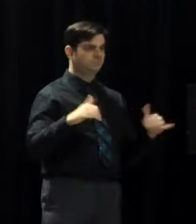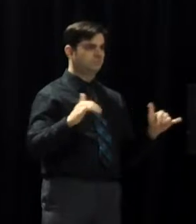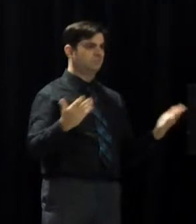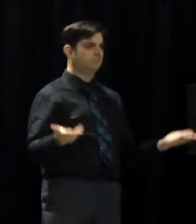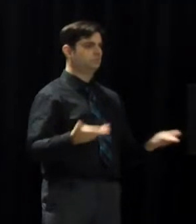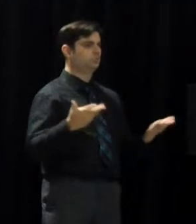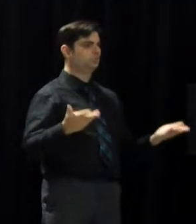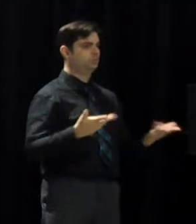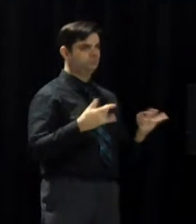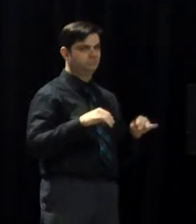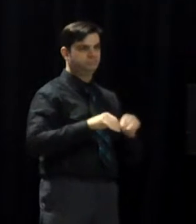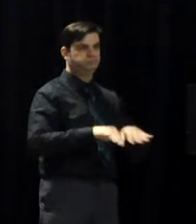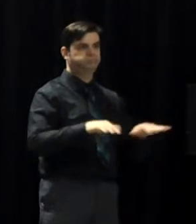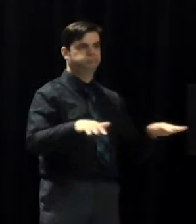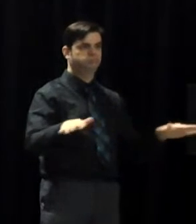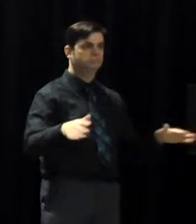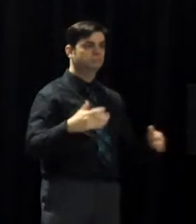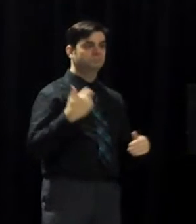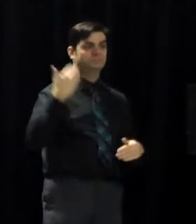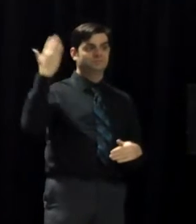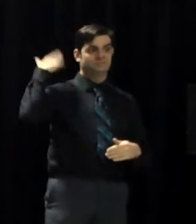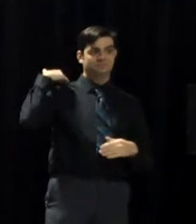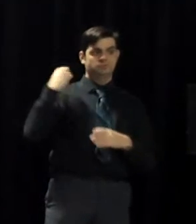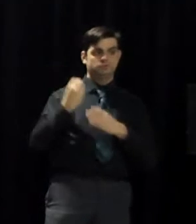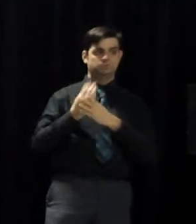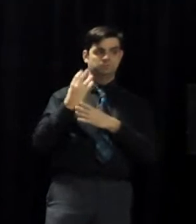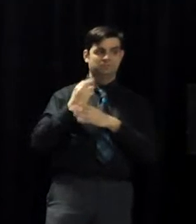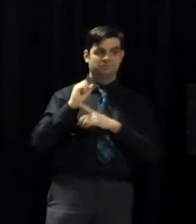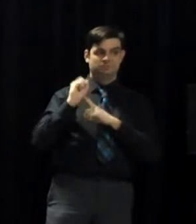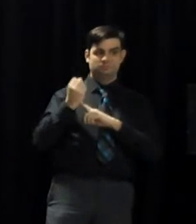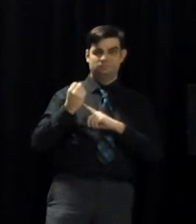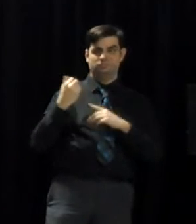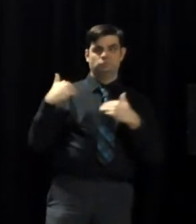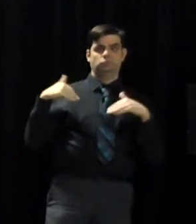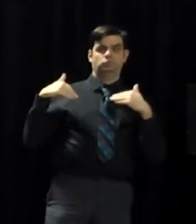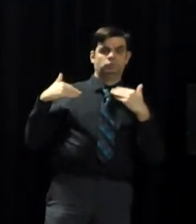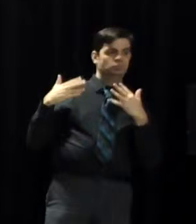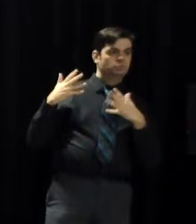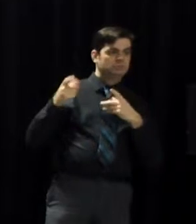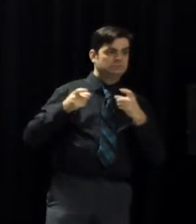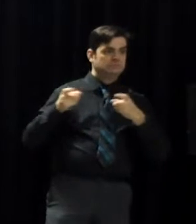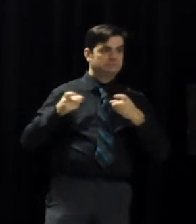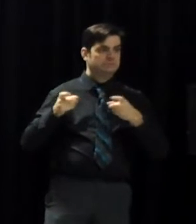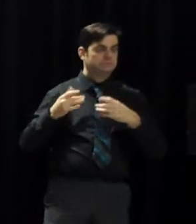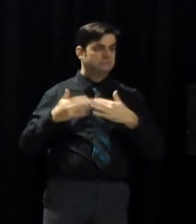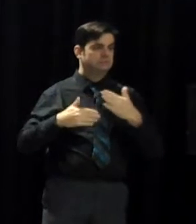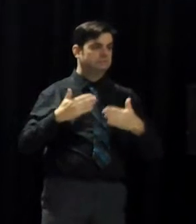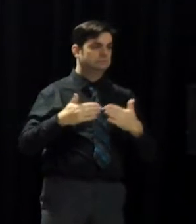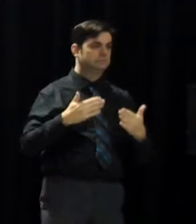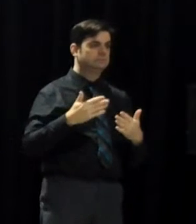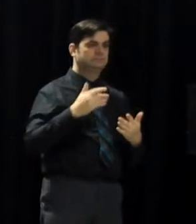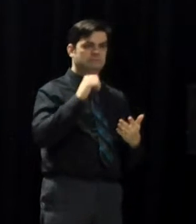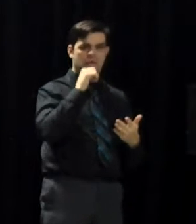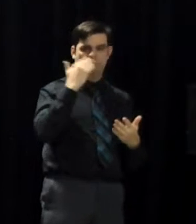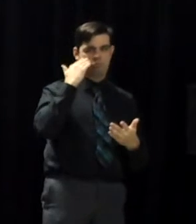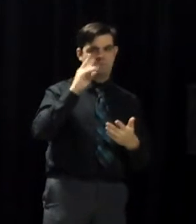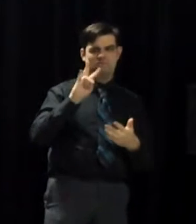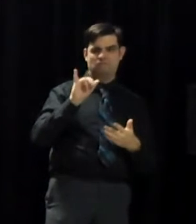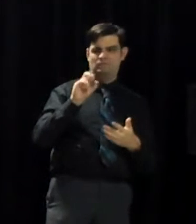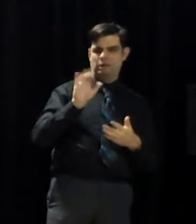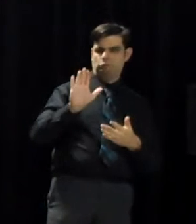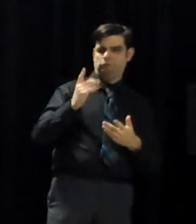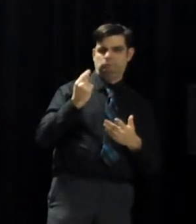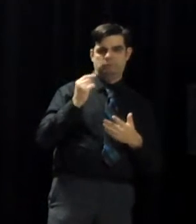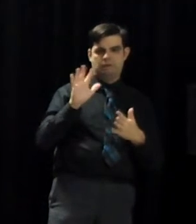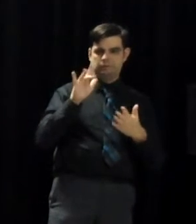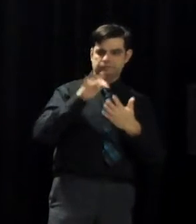spring, the conditions of which we were dealing with the virus that we knew very little about were in our favor. The back end